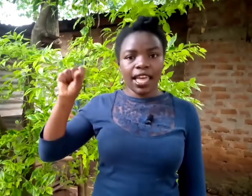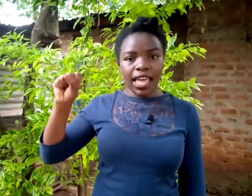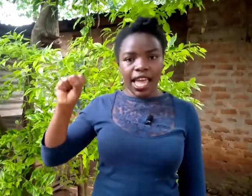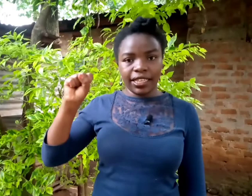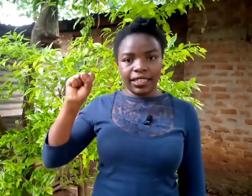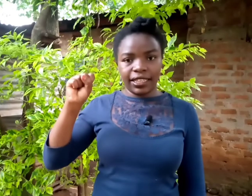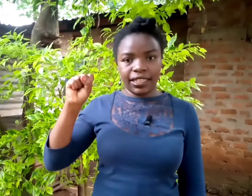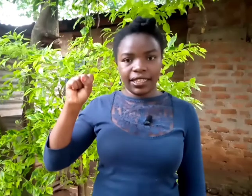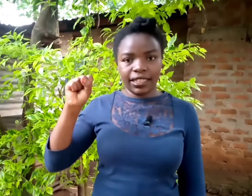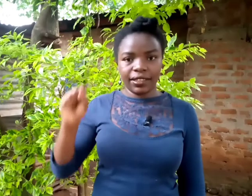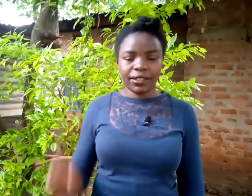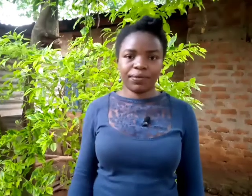S.